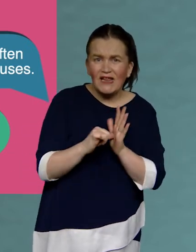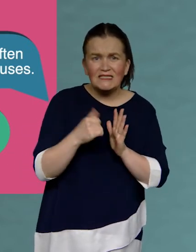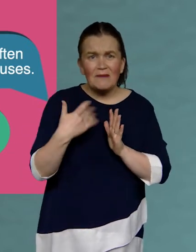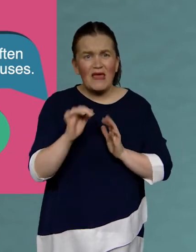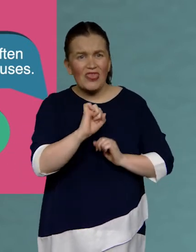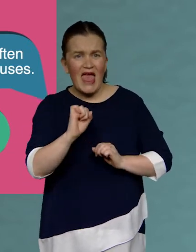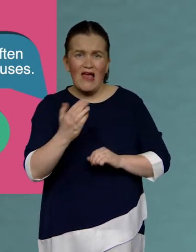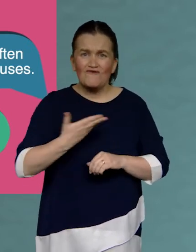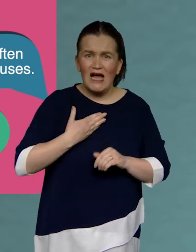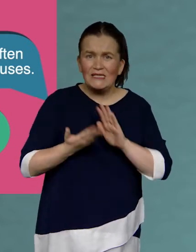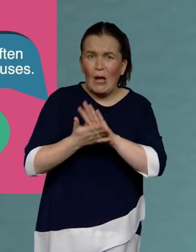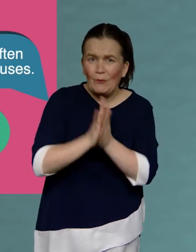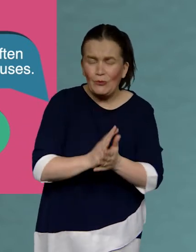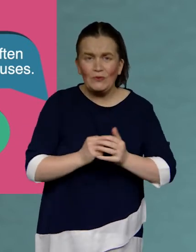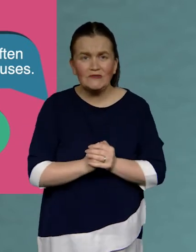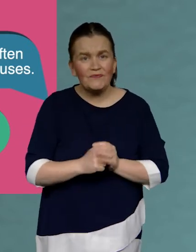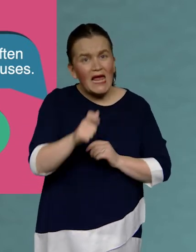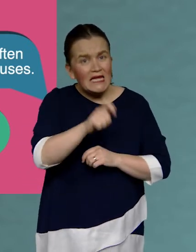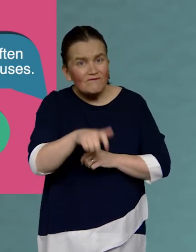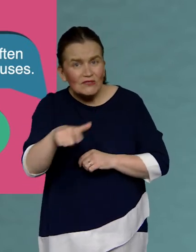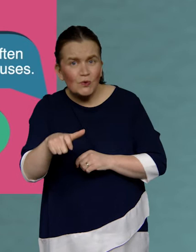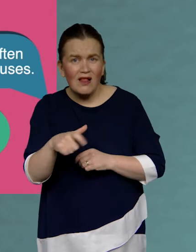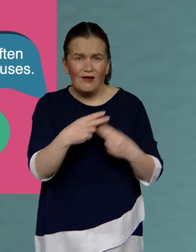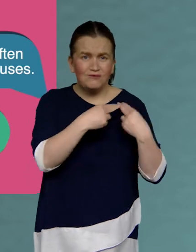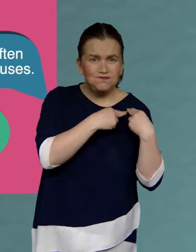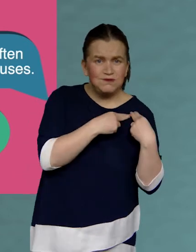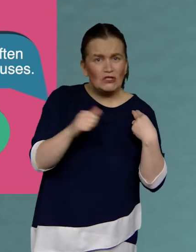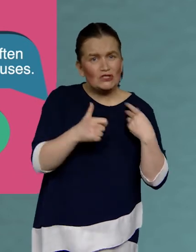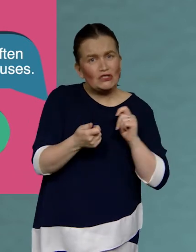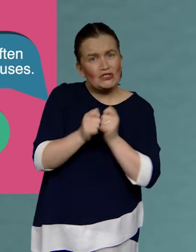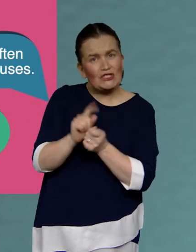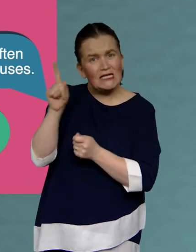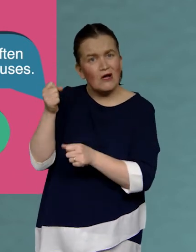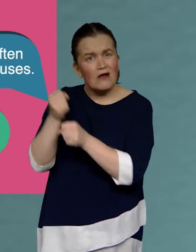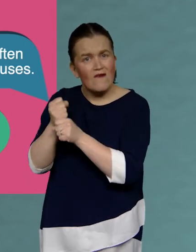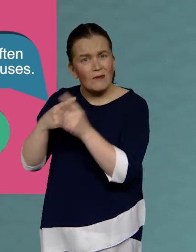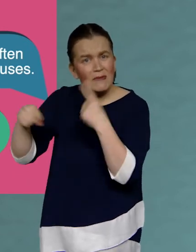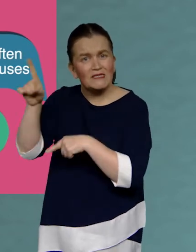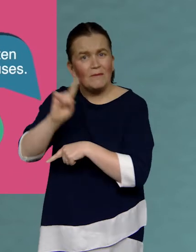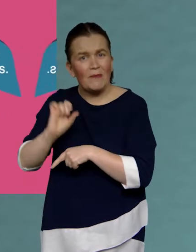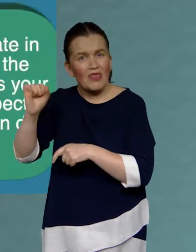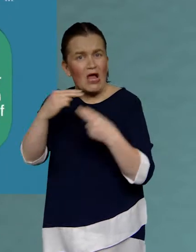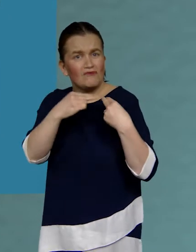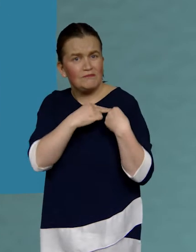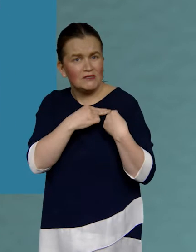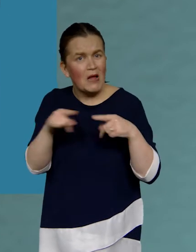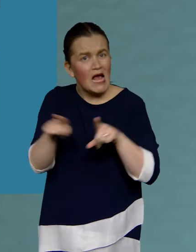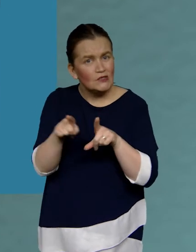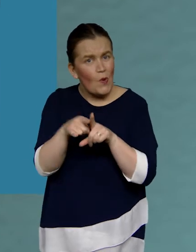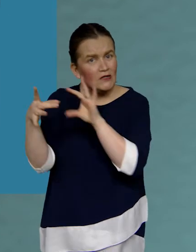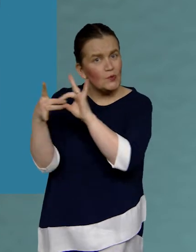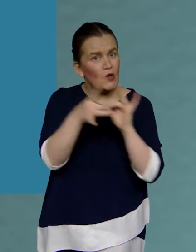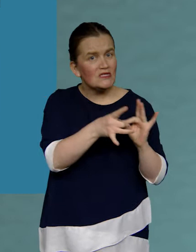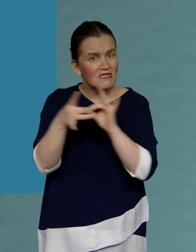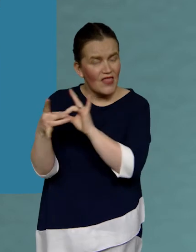of responsibility is on the citizen. This should shift so the responsibility is on duty bearers to equalise this relationship."